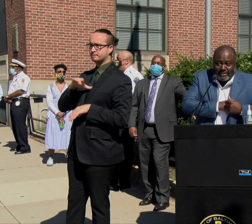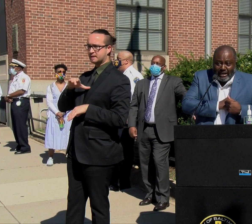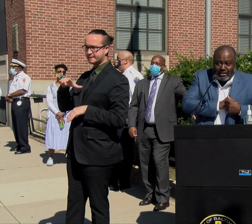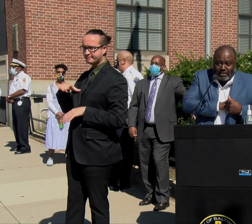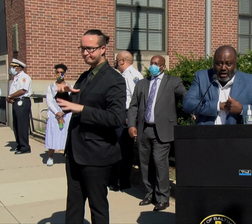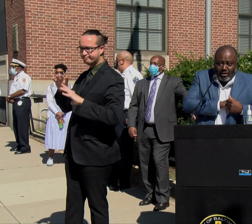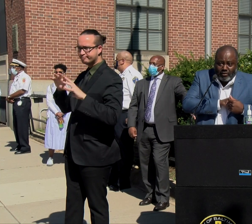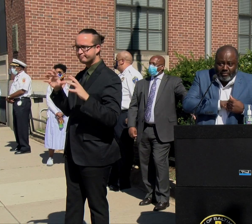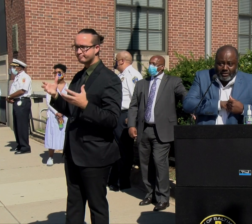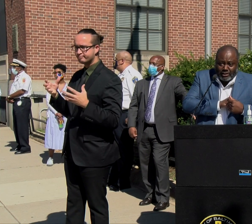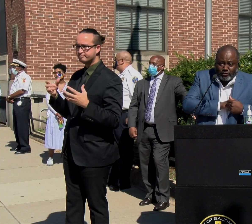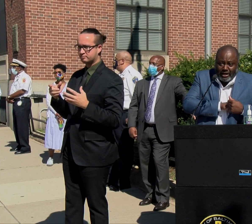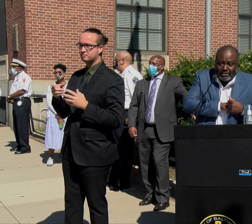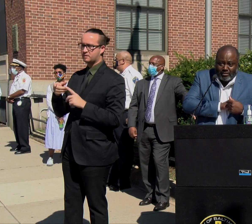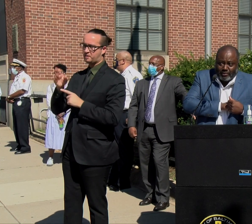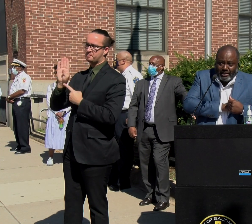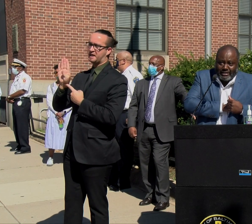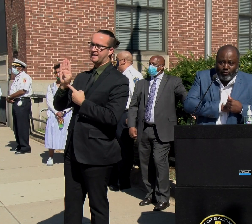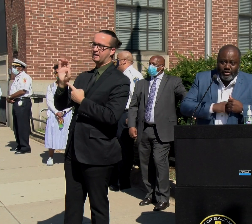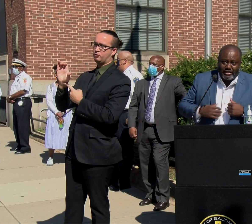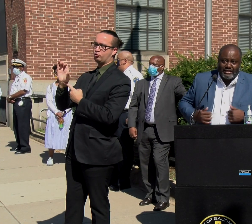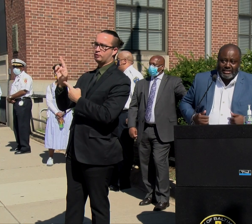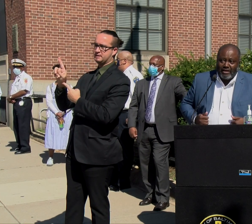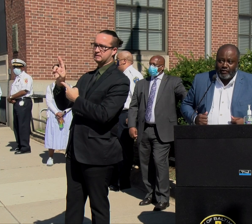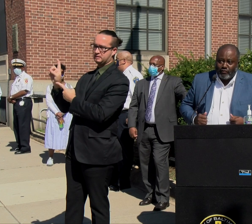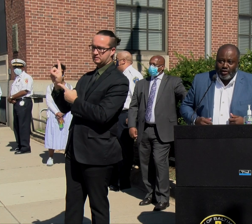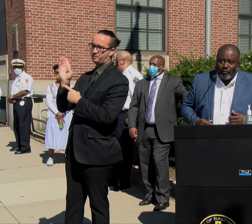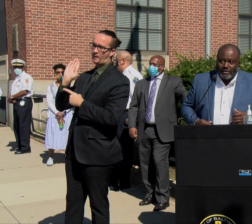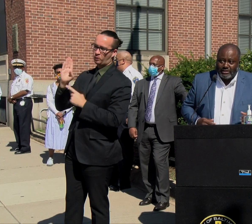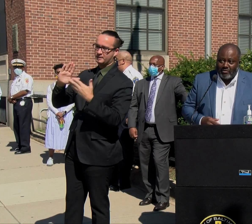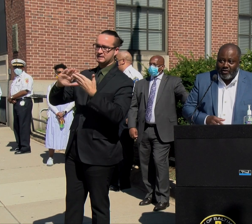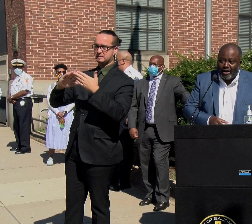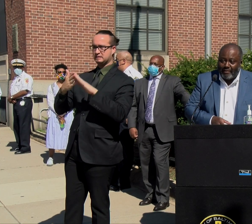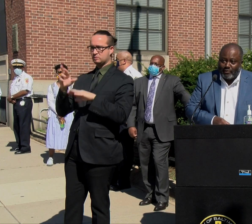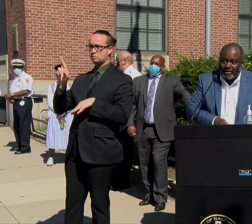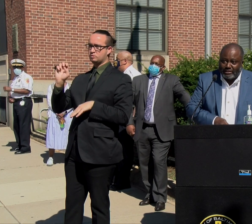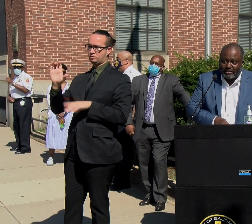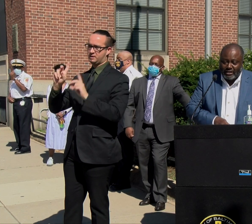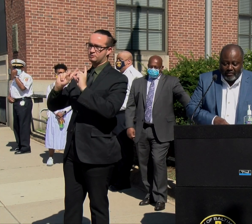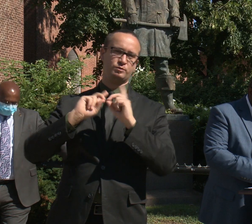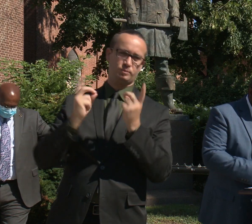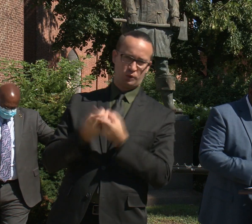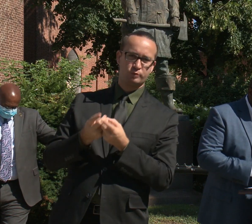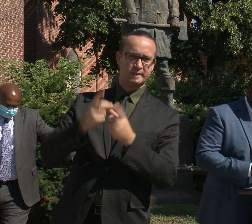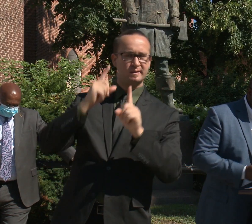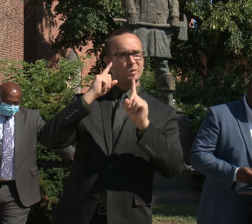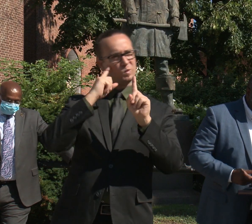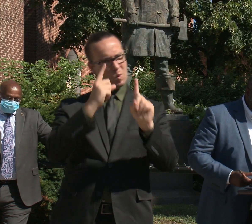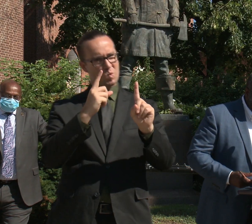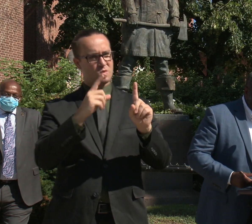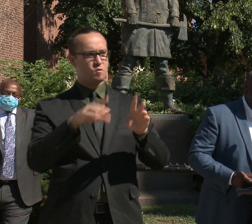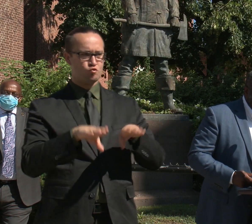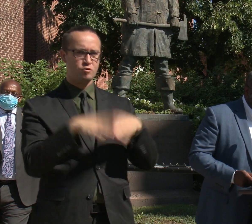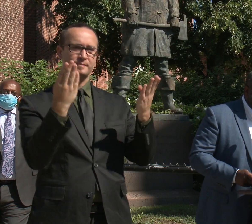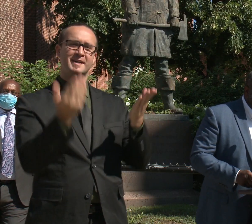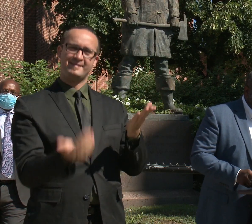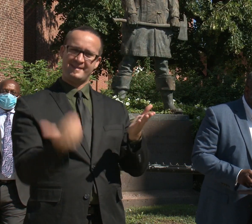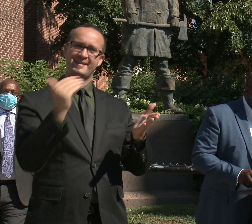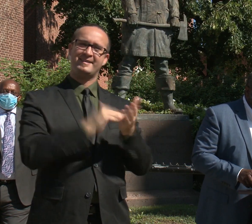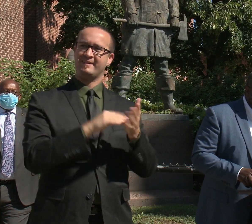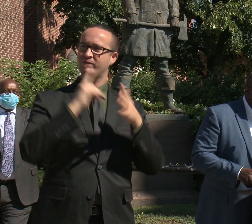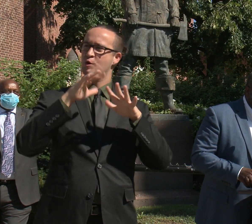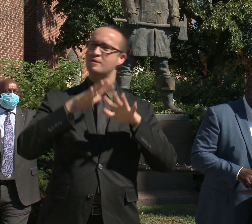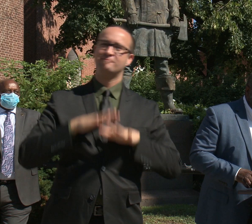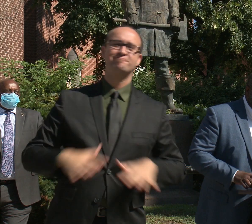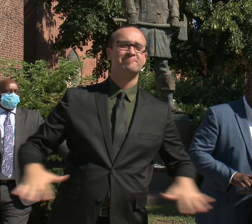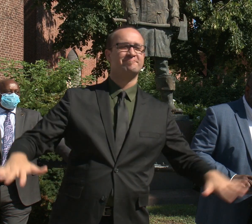working together to come up with a strategy and a plan that we can safely reopen some of our operations for the city of Baltimore. As the mayor stated